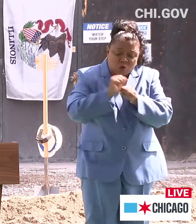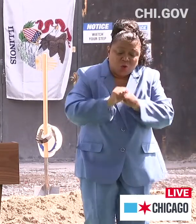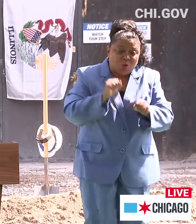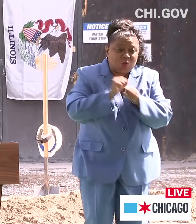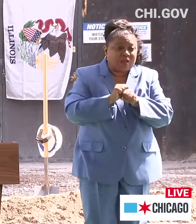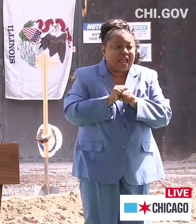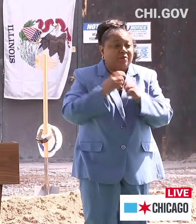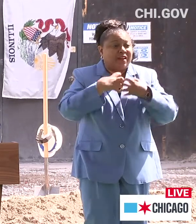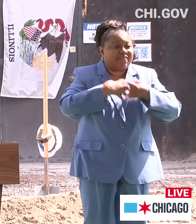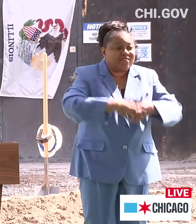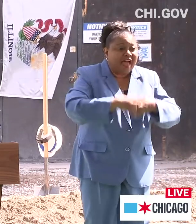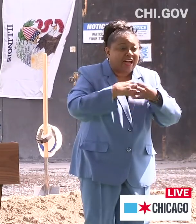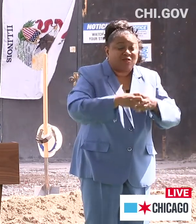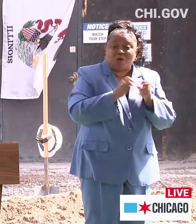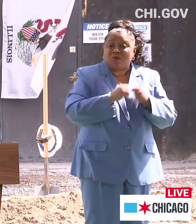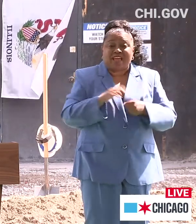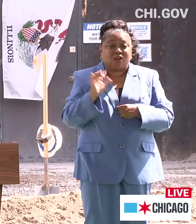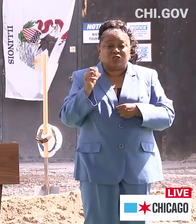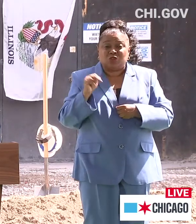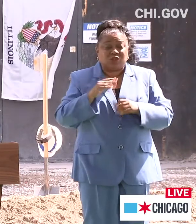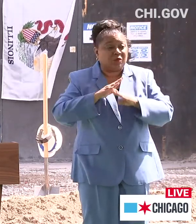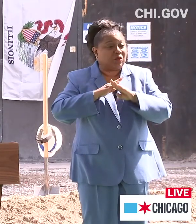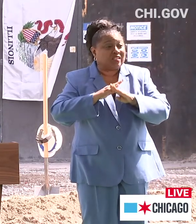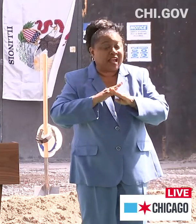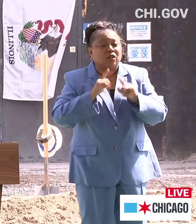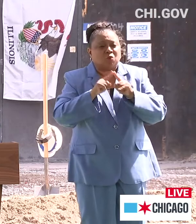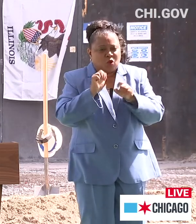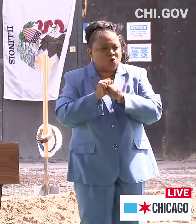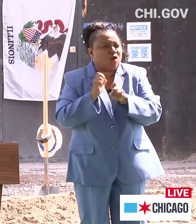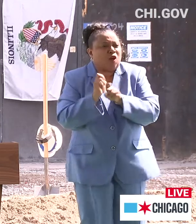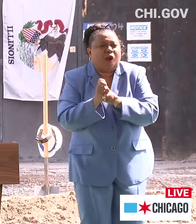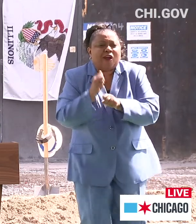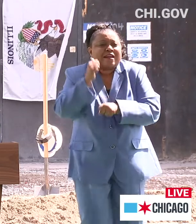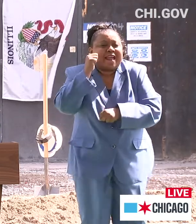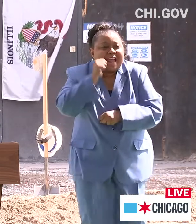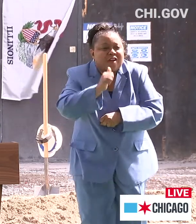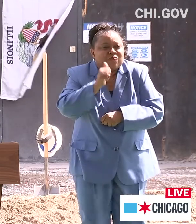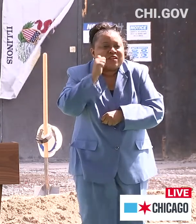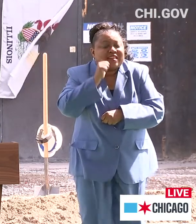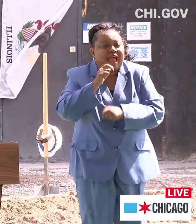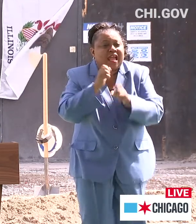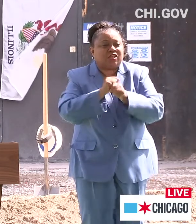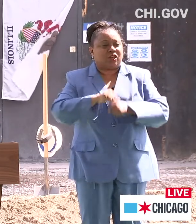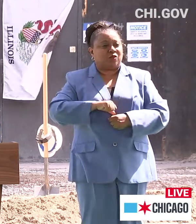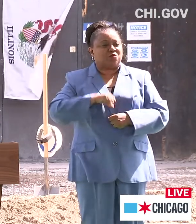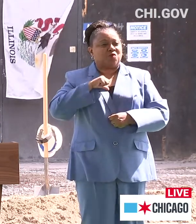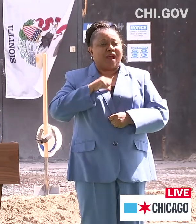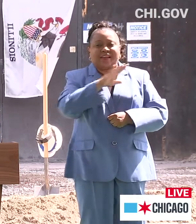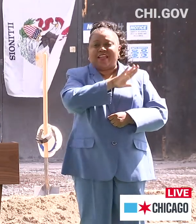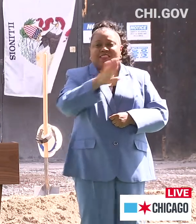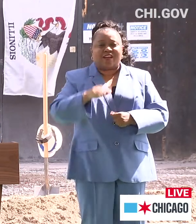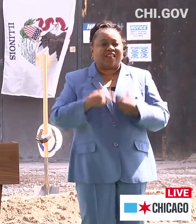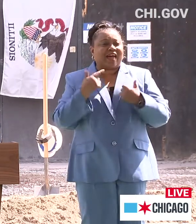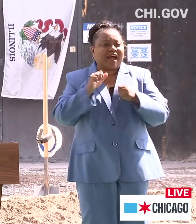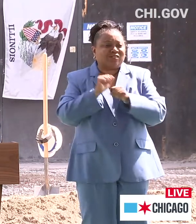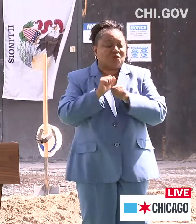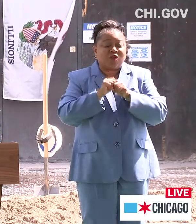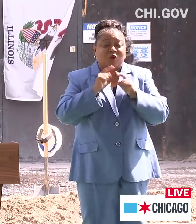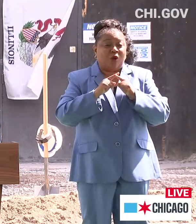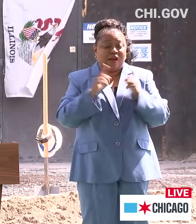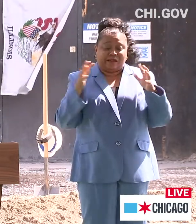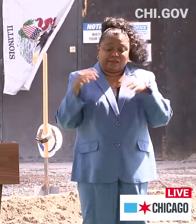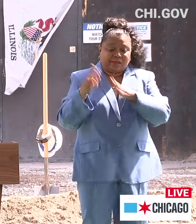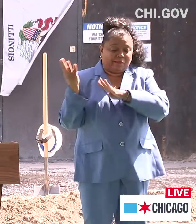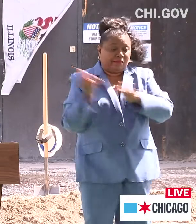in factories without union protections, but who worked hard every day and took pride in their life's work on